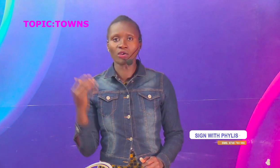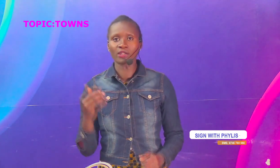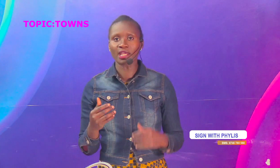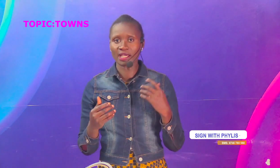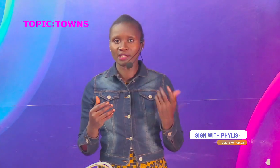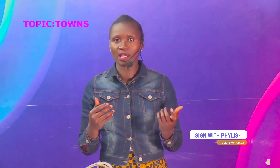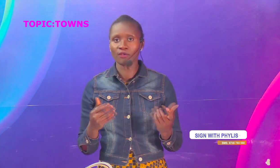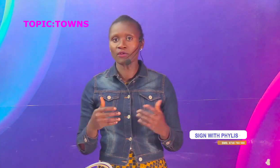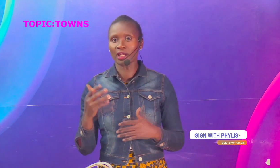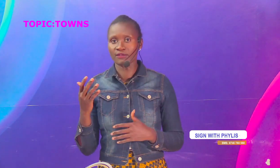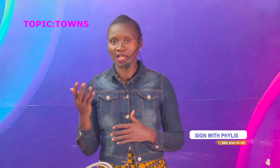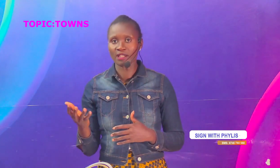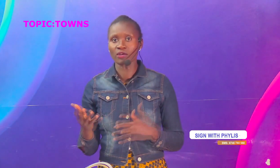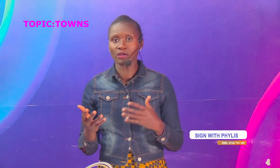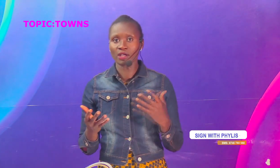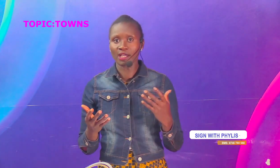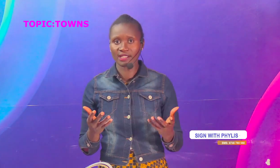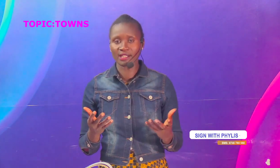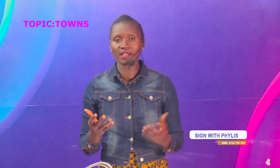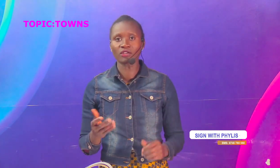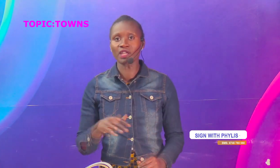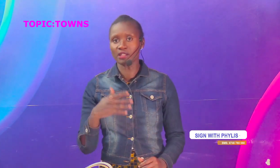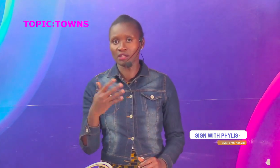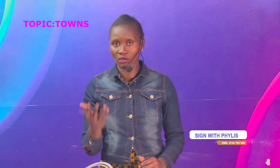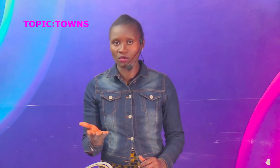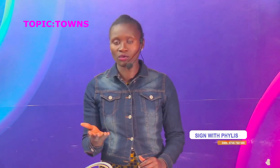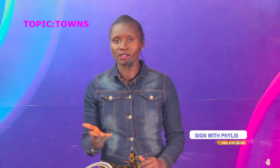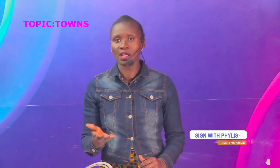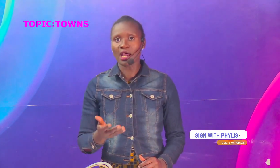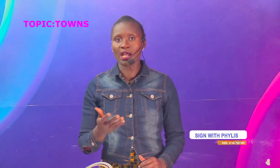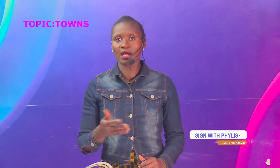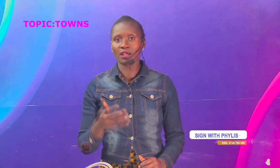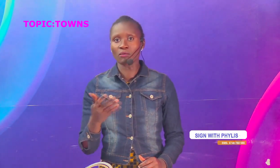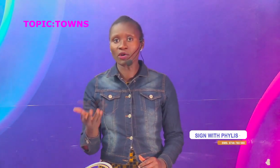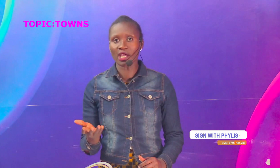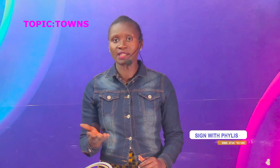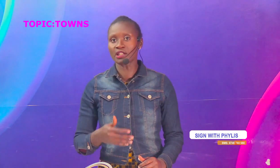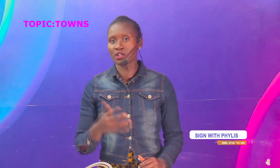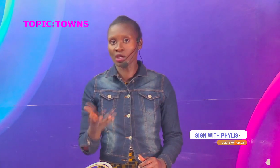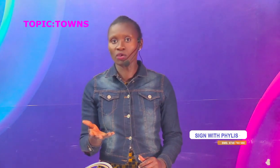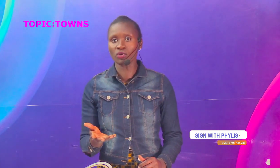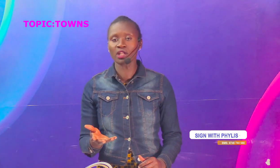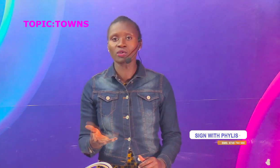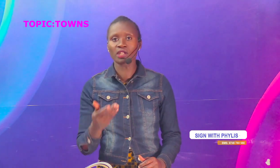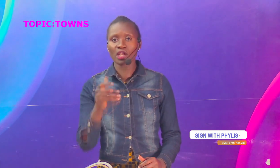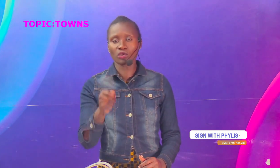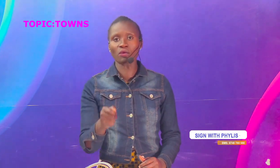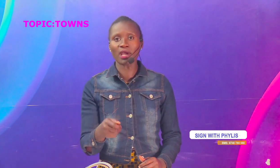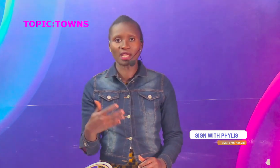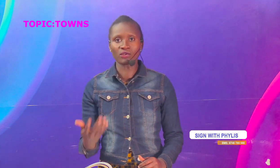right here, if you are left-handed or right-handed, you just use both hands that you usually use. So mine, I use right